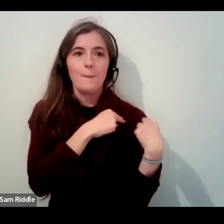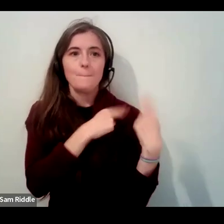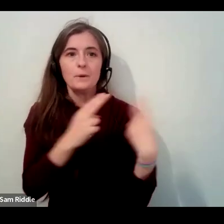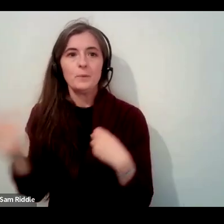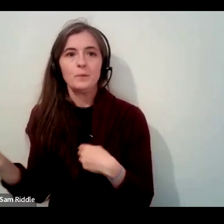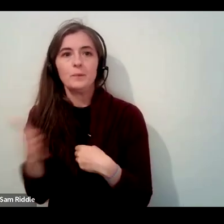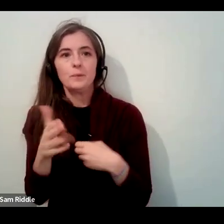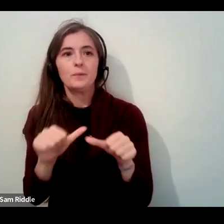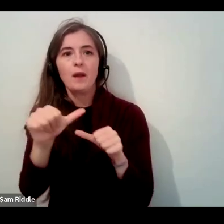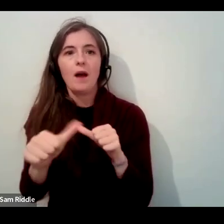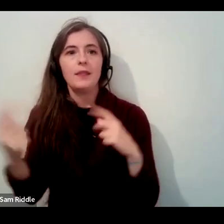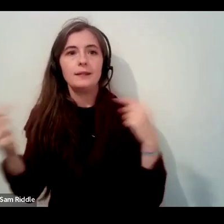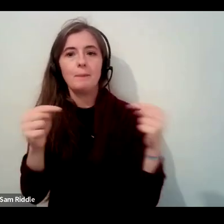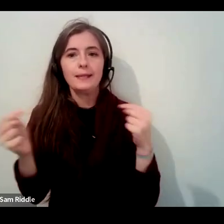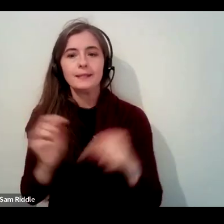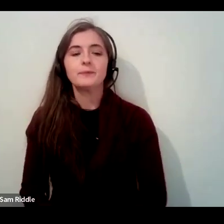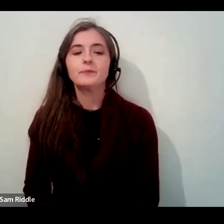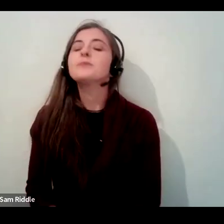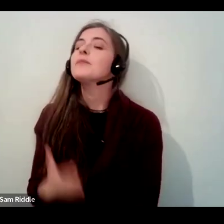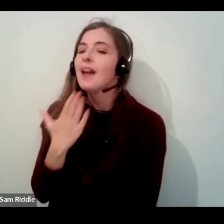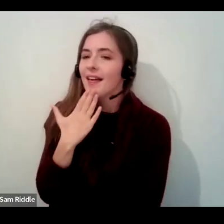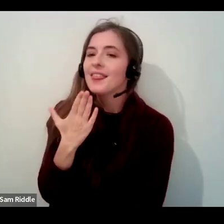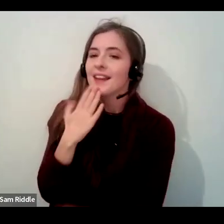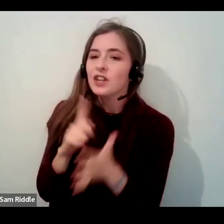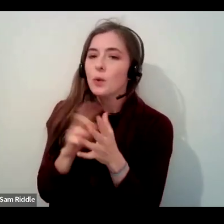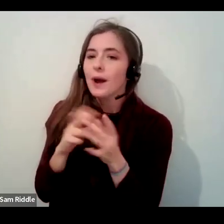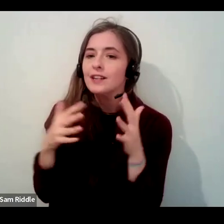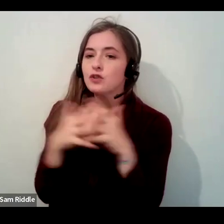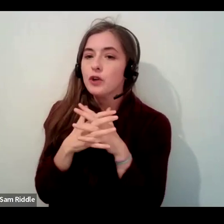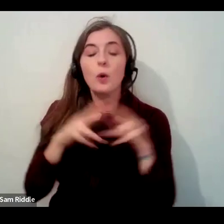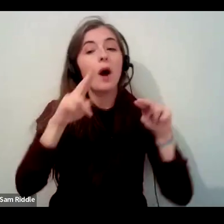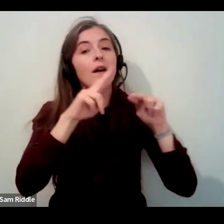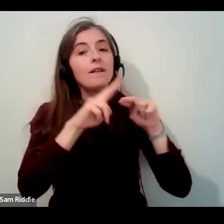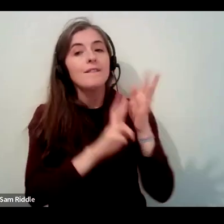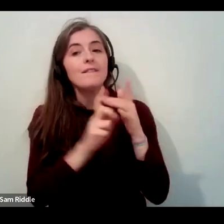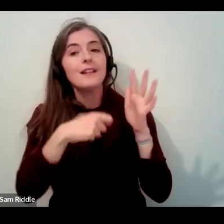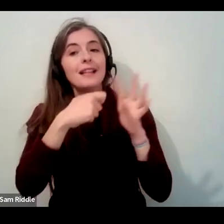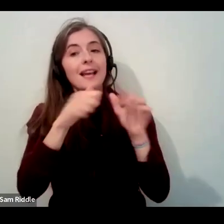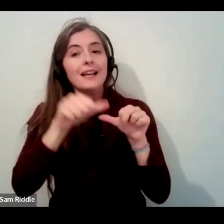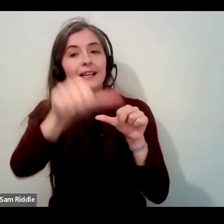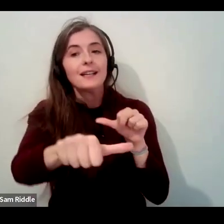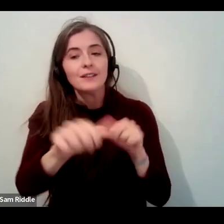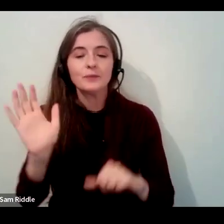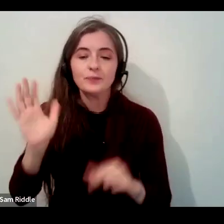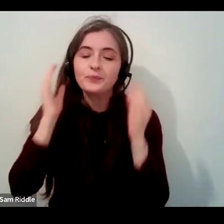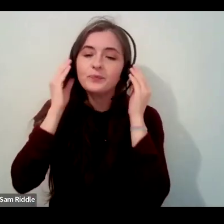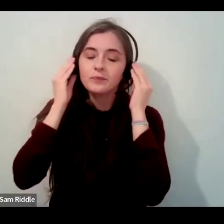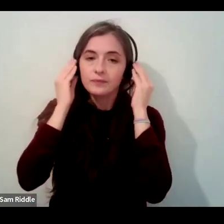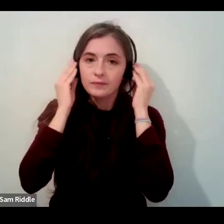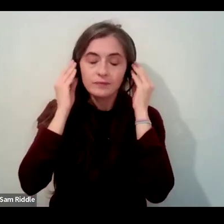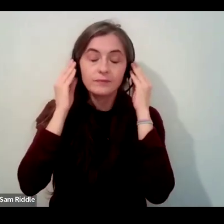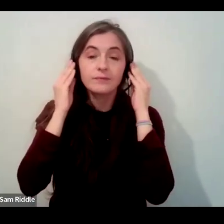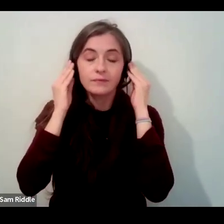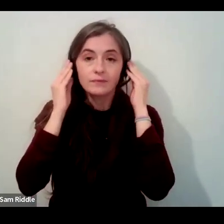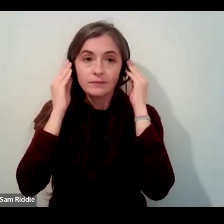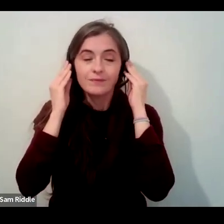yeah, look forward to hearing the rest of the debate. Okay, thank you very much, Andrew. Flick, over to you. Thank you. Many other